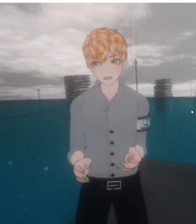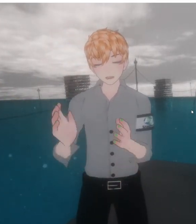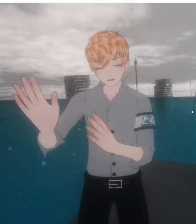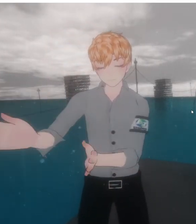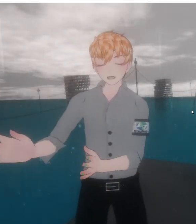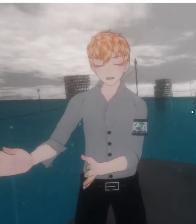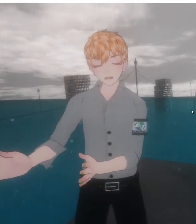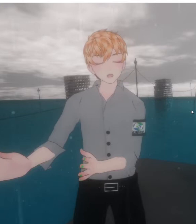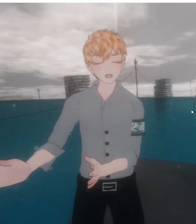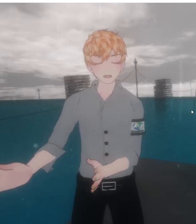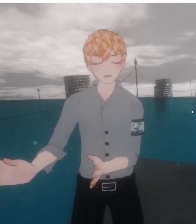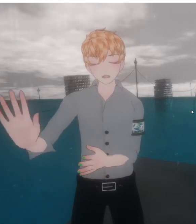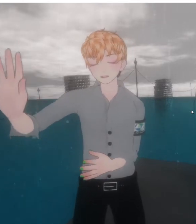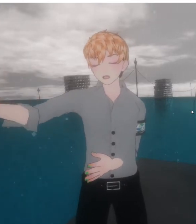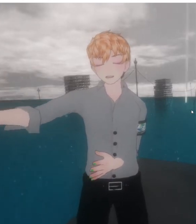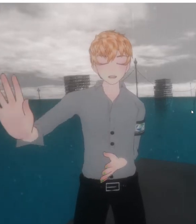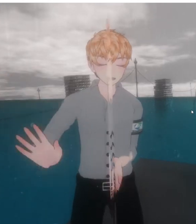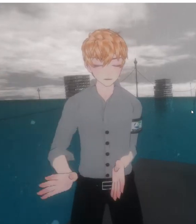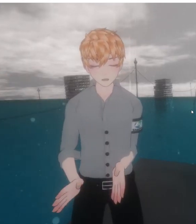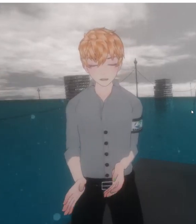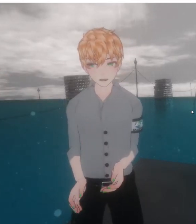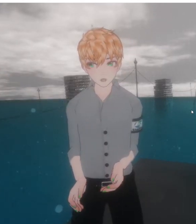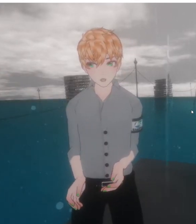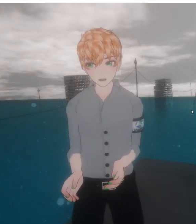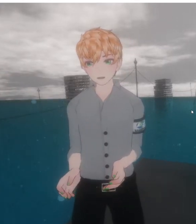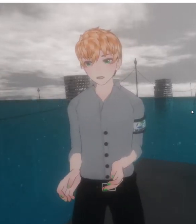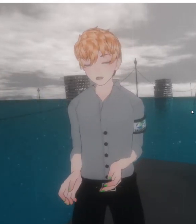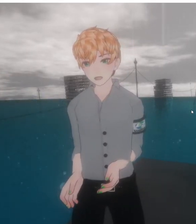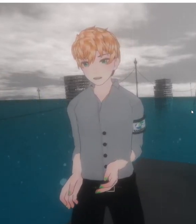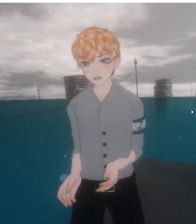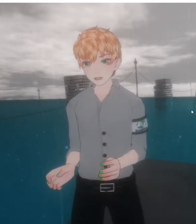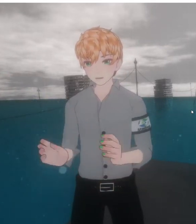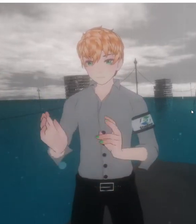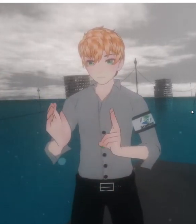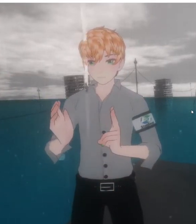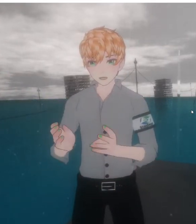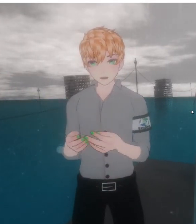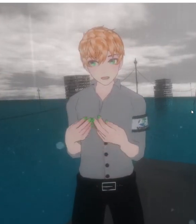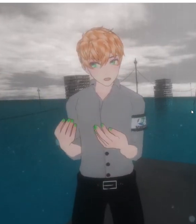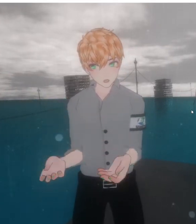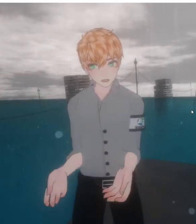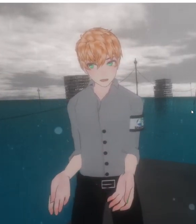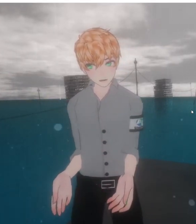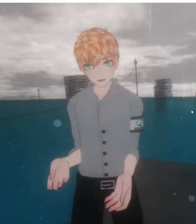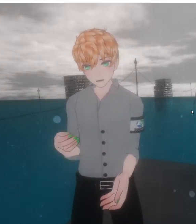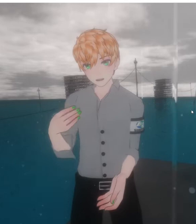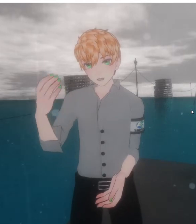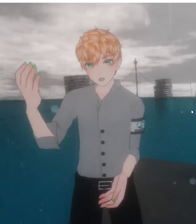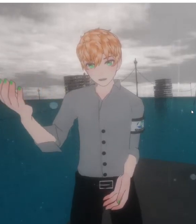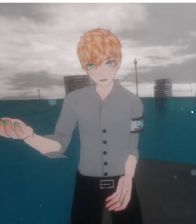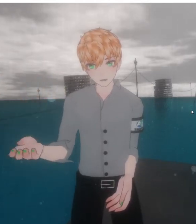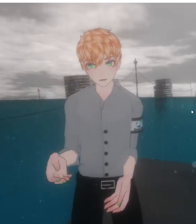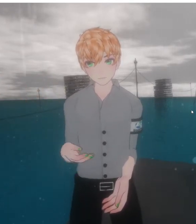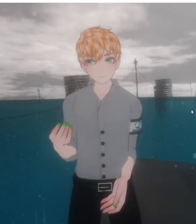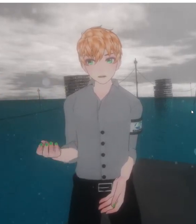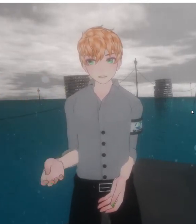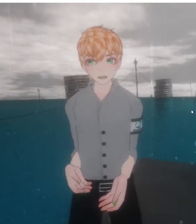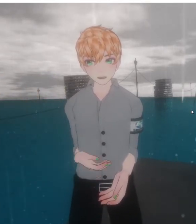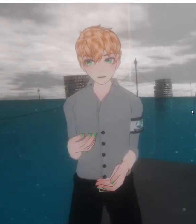I'll give you a hug every once in a while. It's not like I'm pushing you away with arm's length, but I don't want to be emotionally involved with person that I